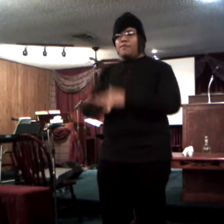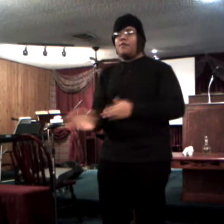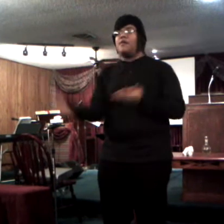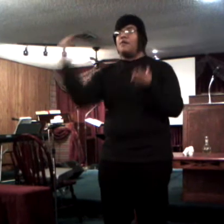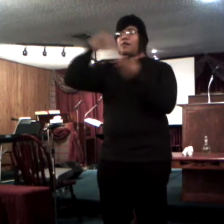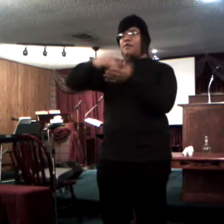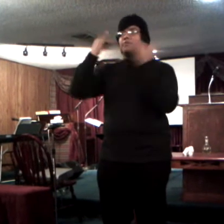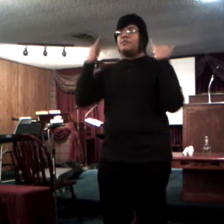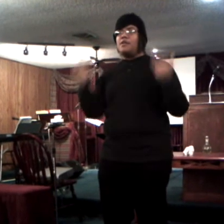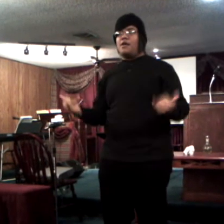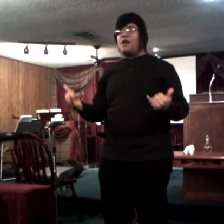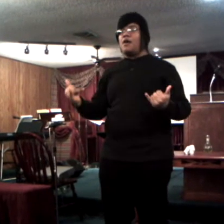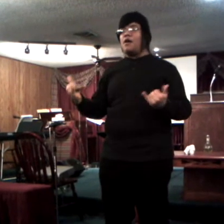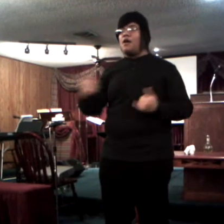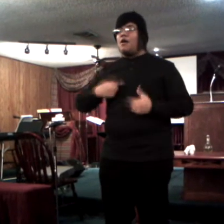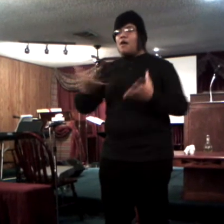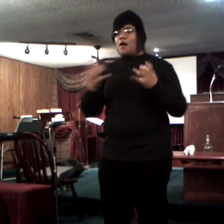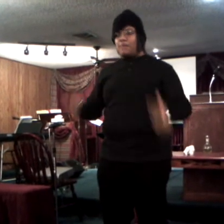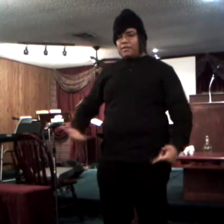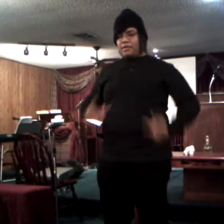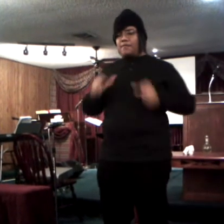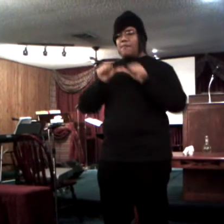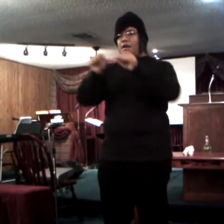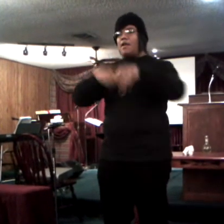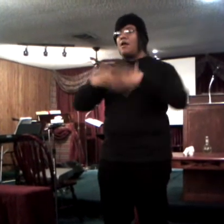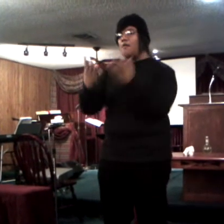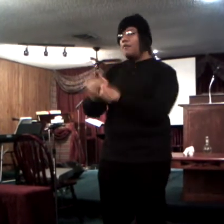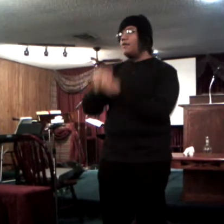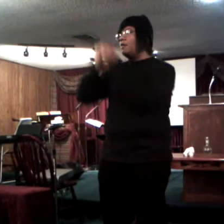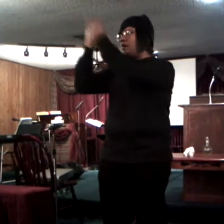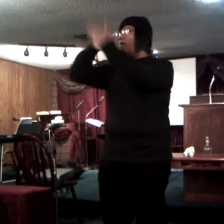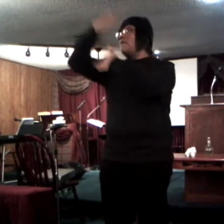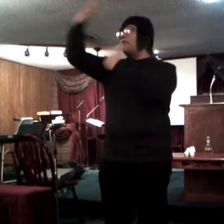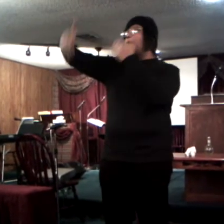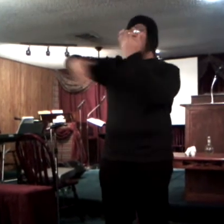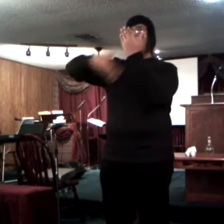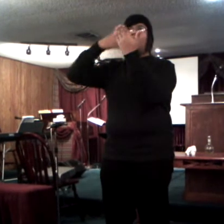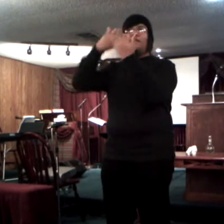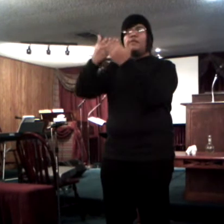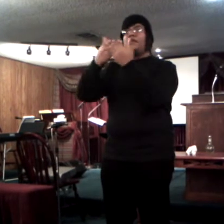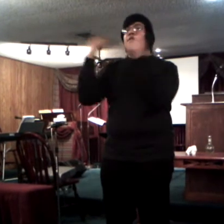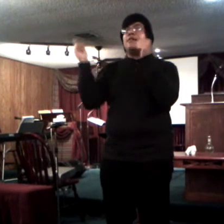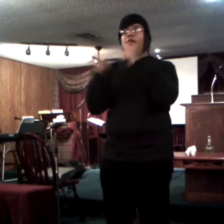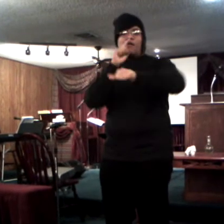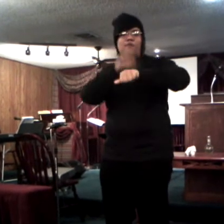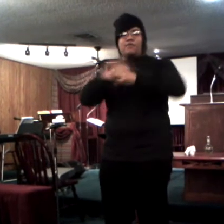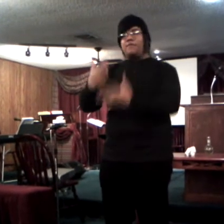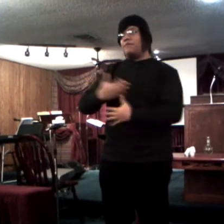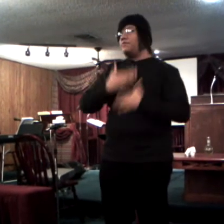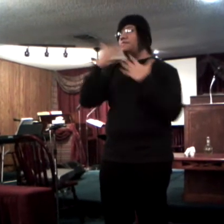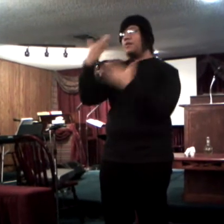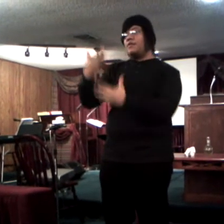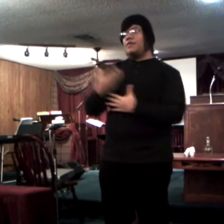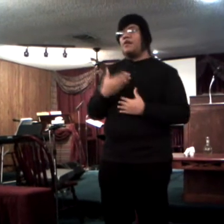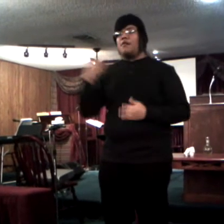them You I wanna live my lies with you You and me Tell me now,